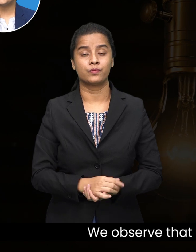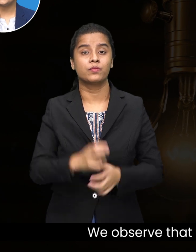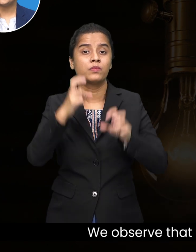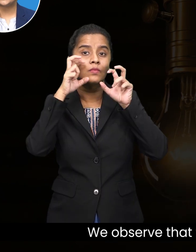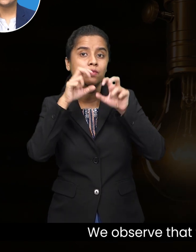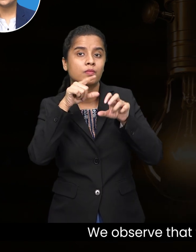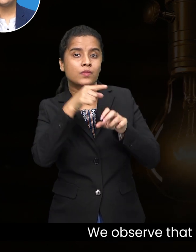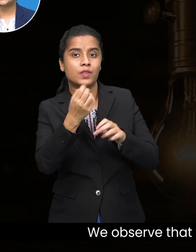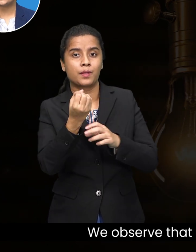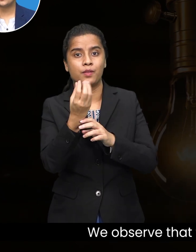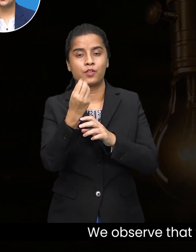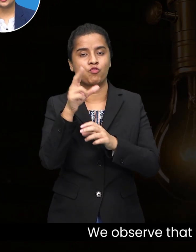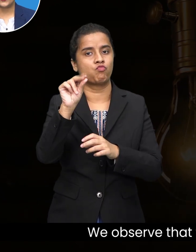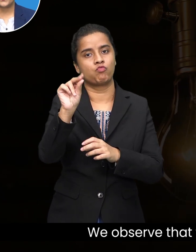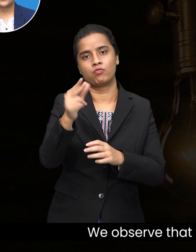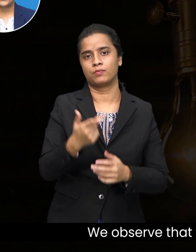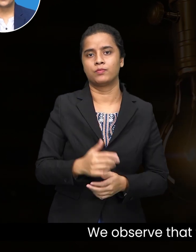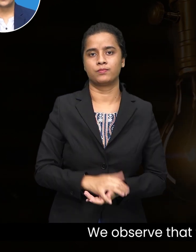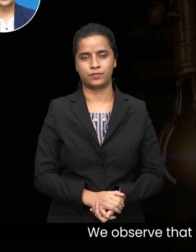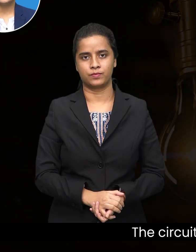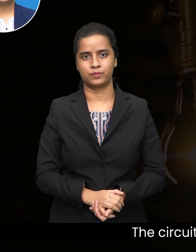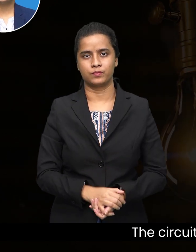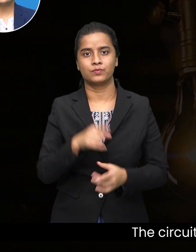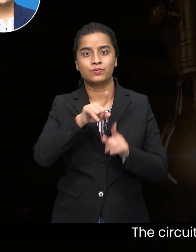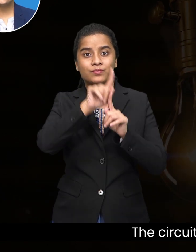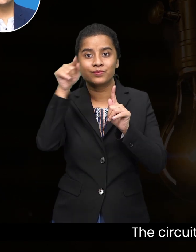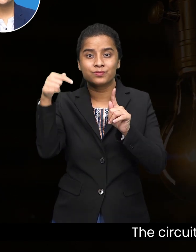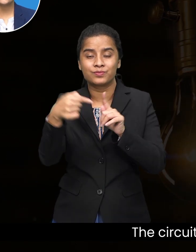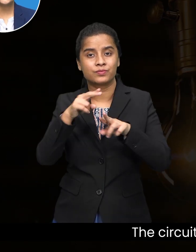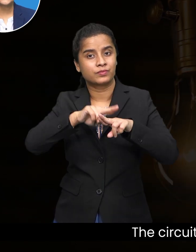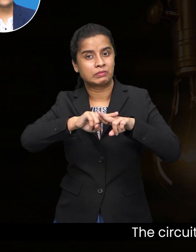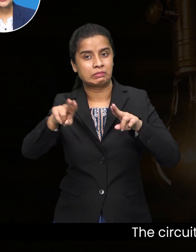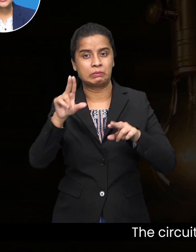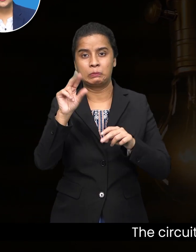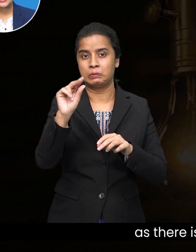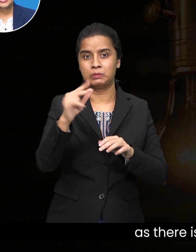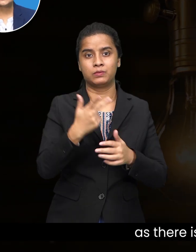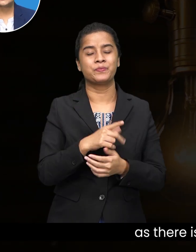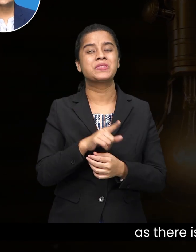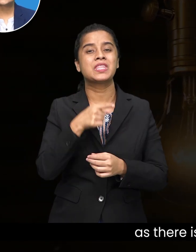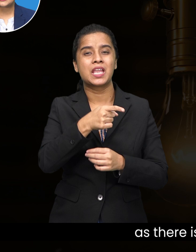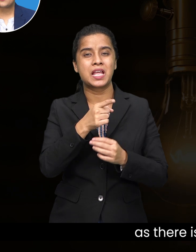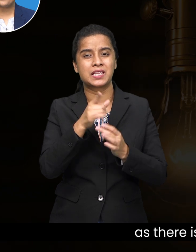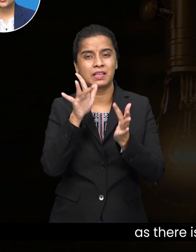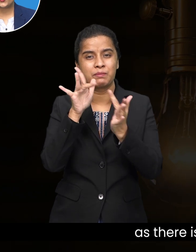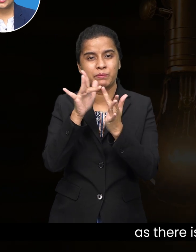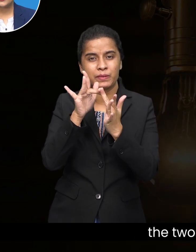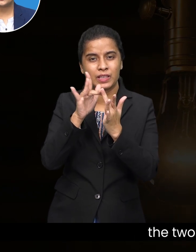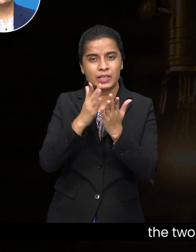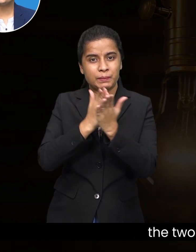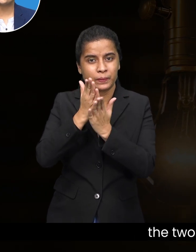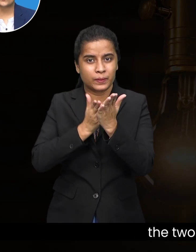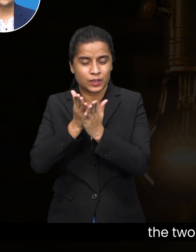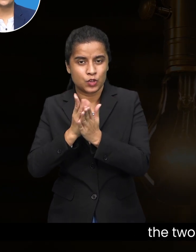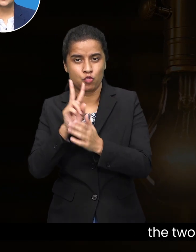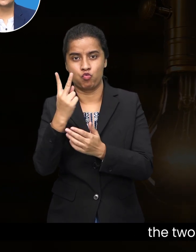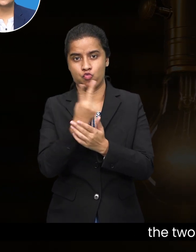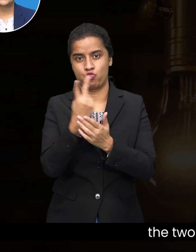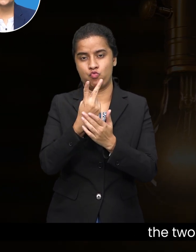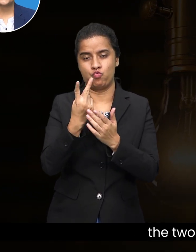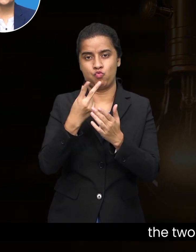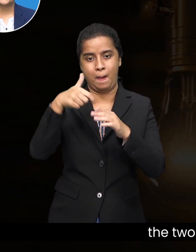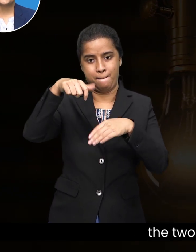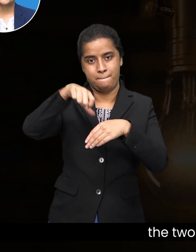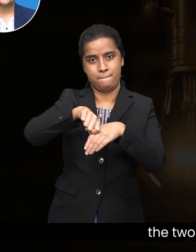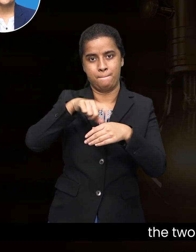We observe that the bulb does not glow. The circuit is not complete as there is a gap between the two drawing